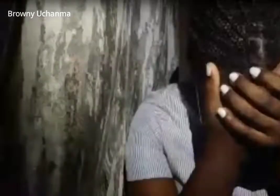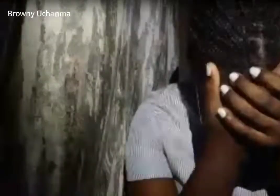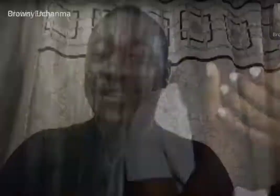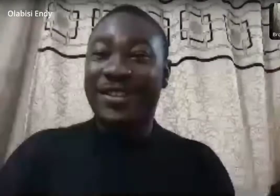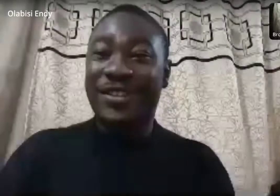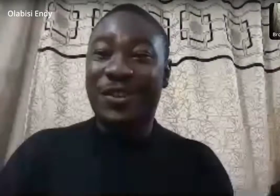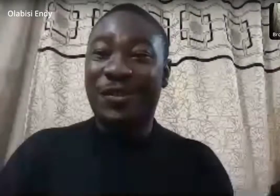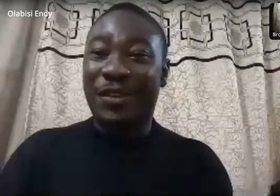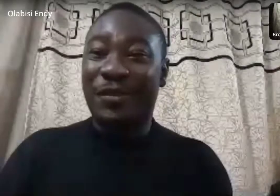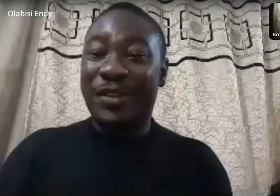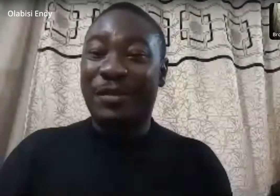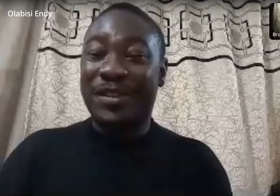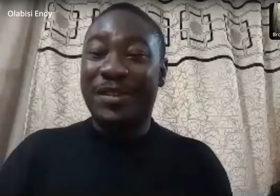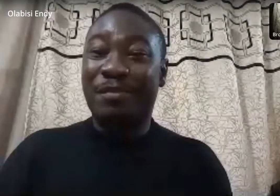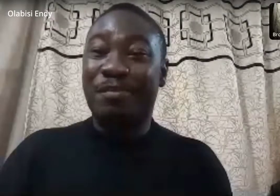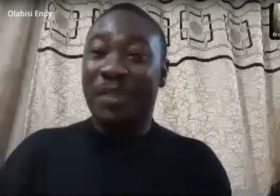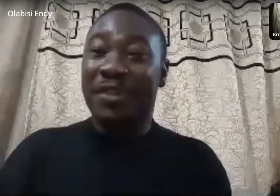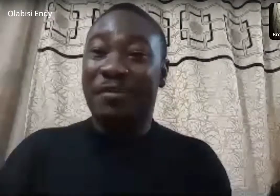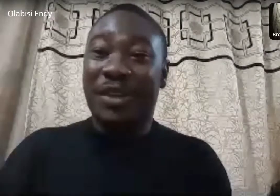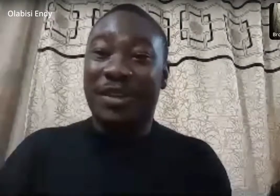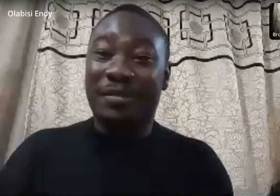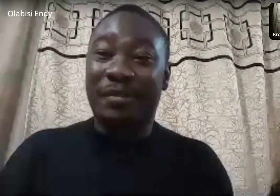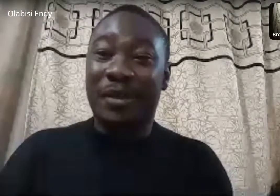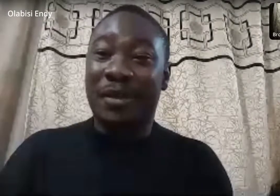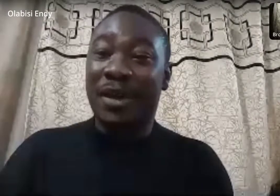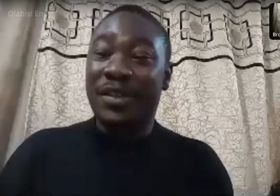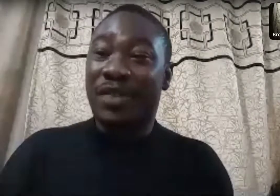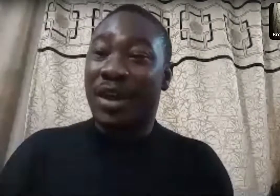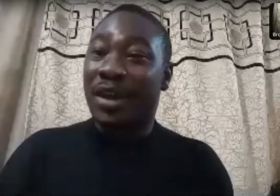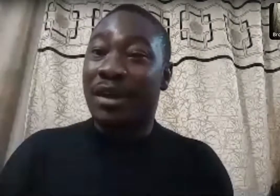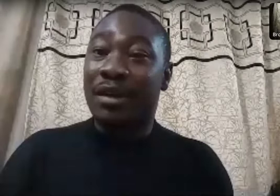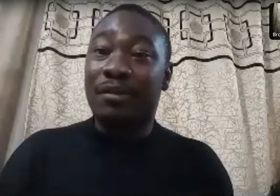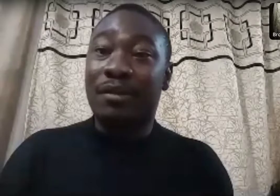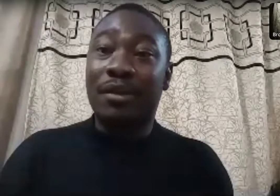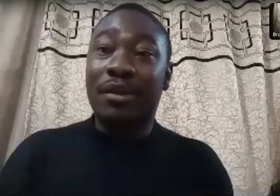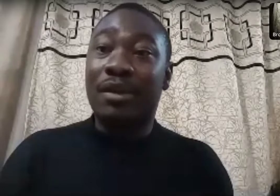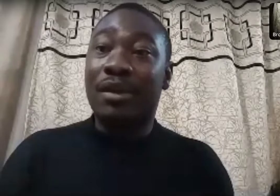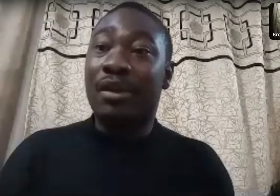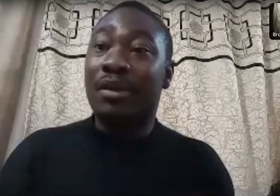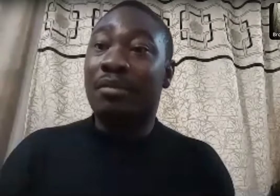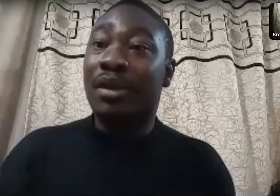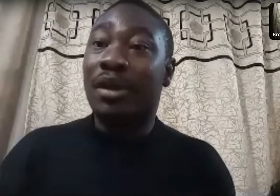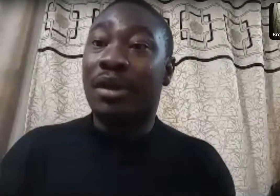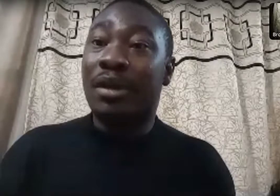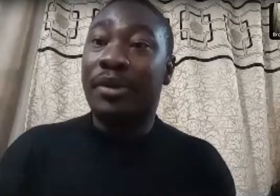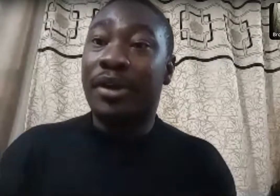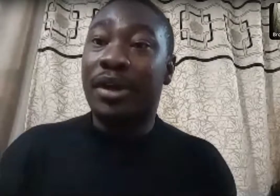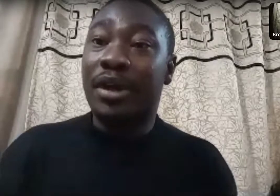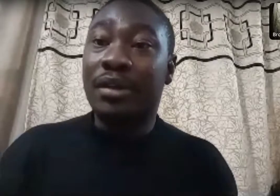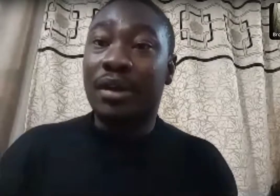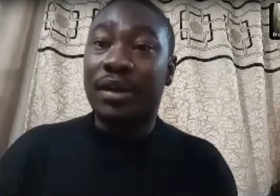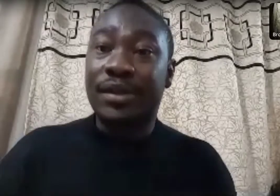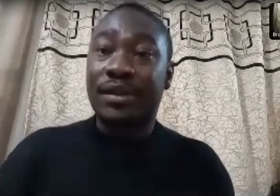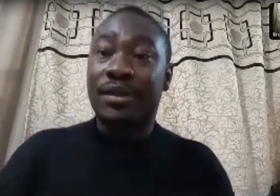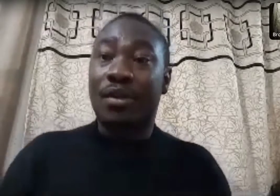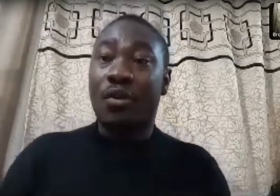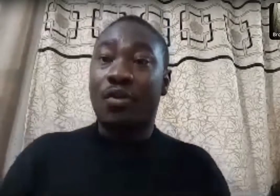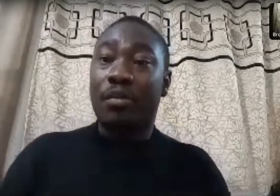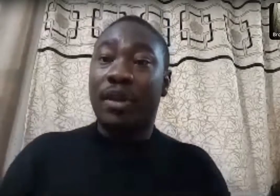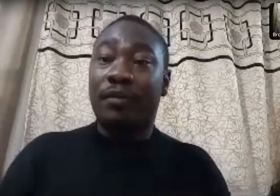me. Let's try our camera again. Let's hope that fortunately we'll be able to see her. Let's